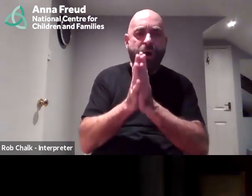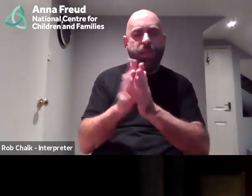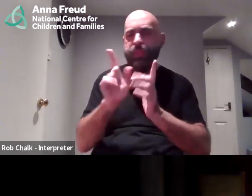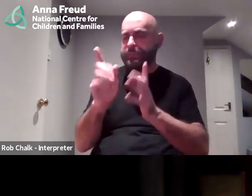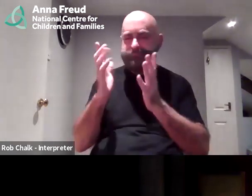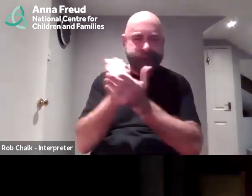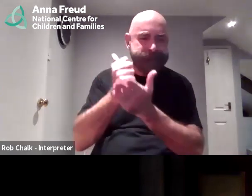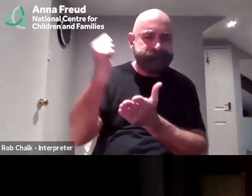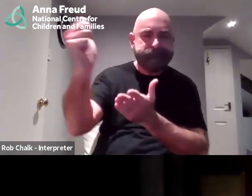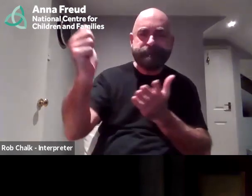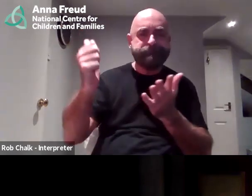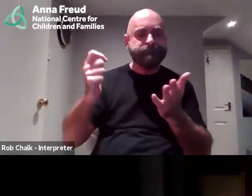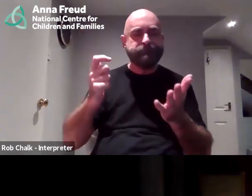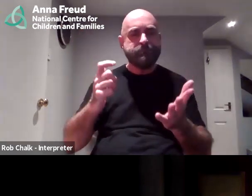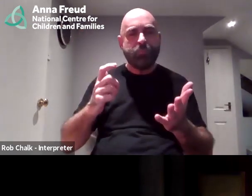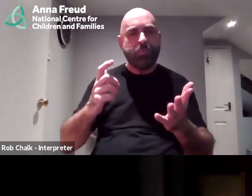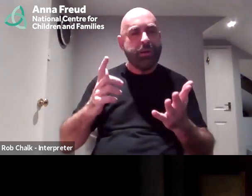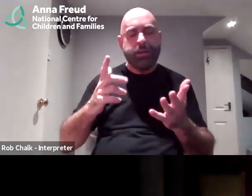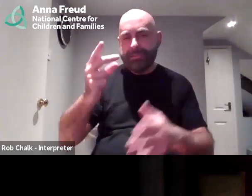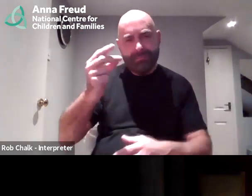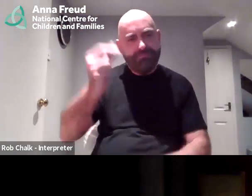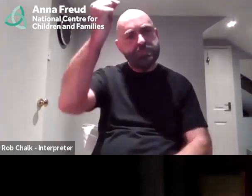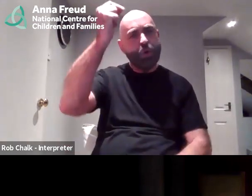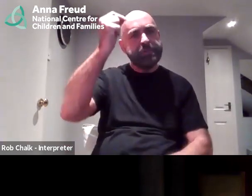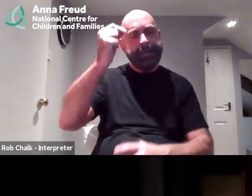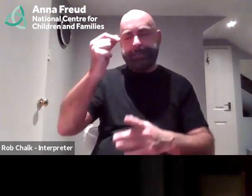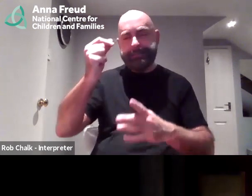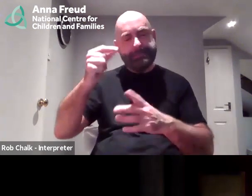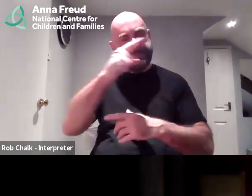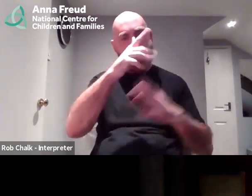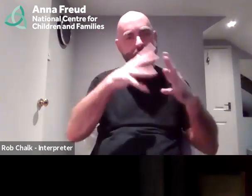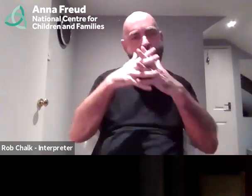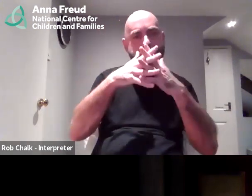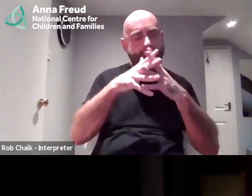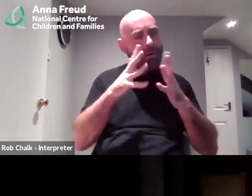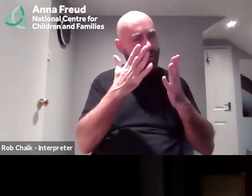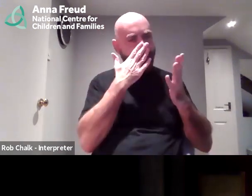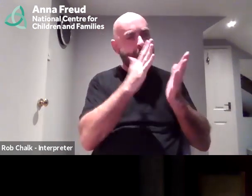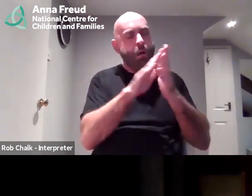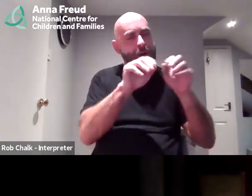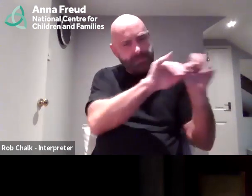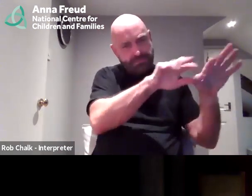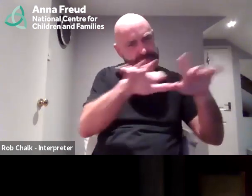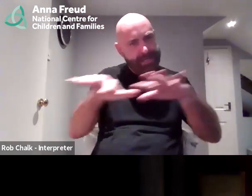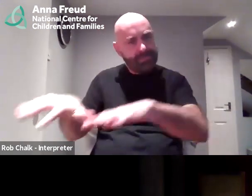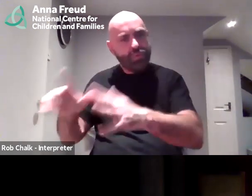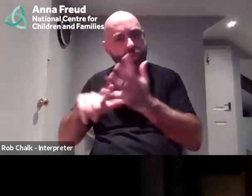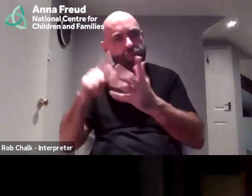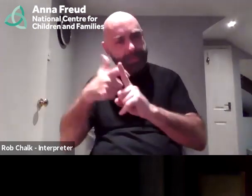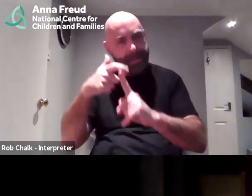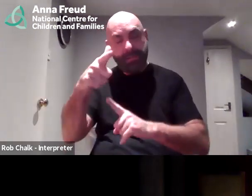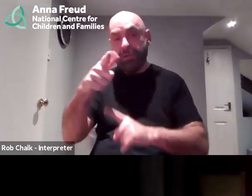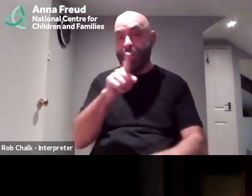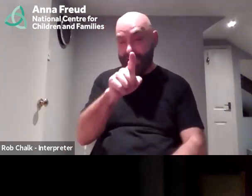a relatively spontaneous outpouring in the United States that spread to the UK. We